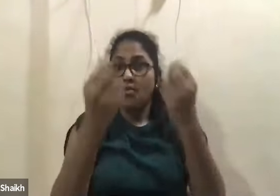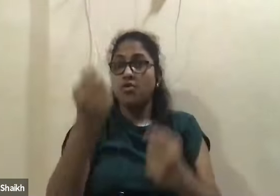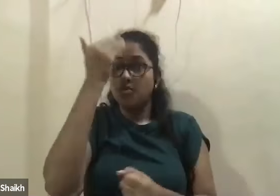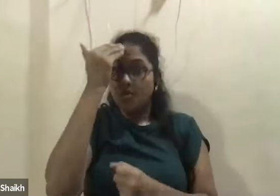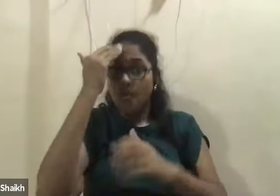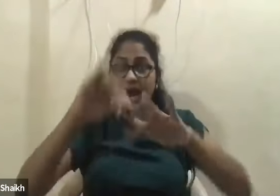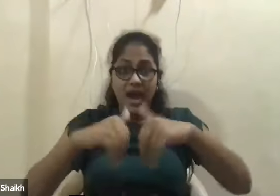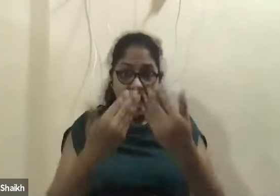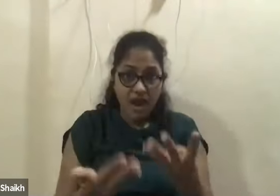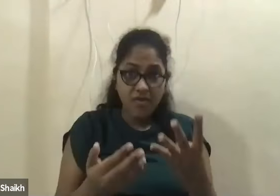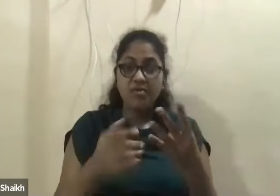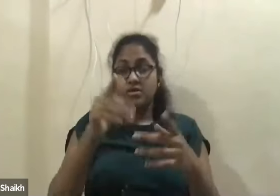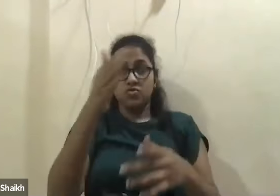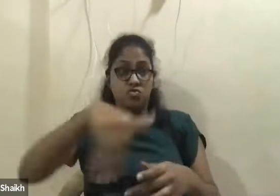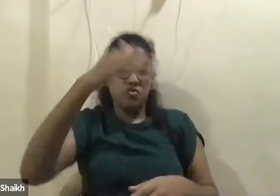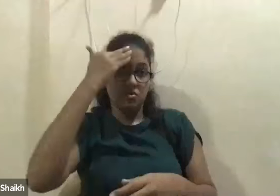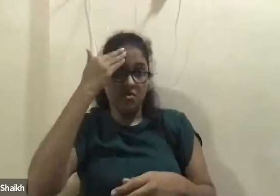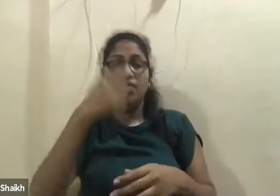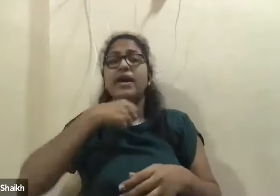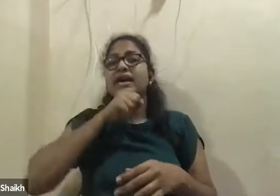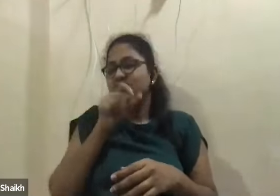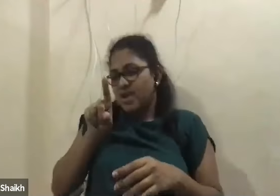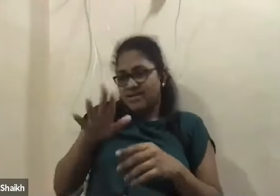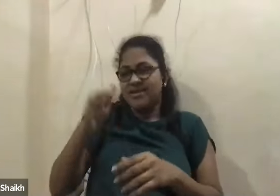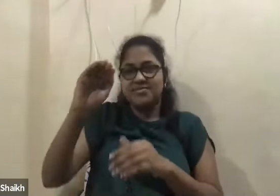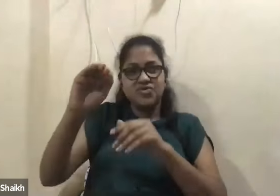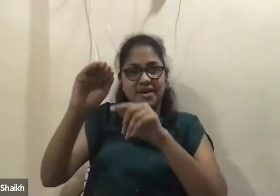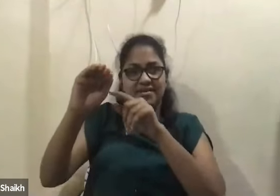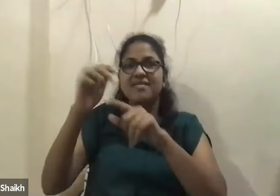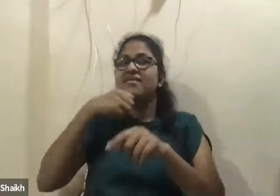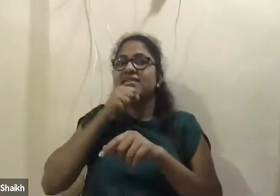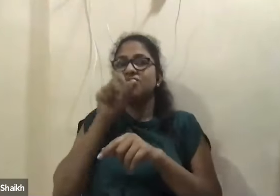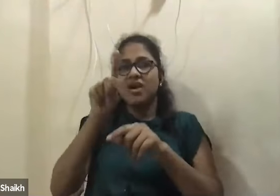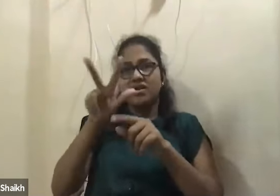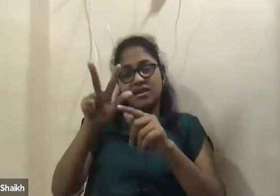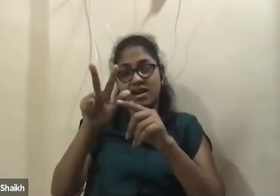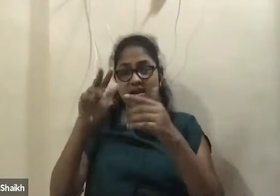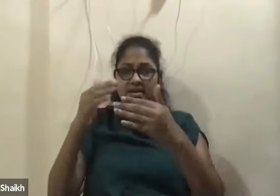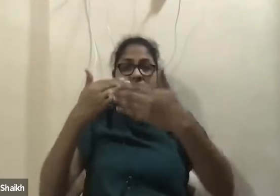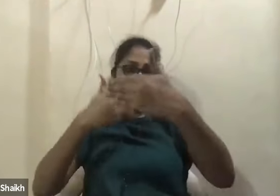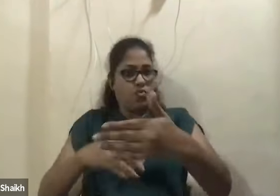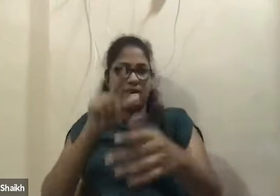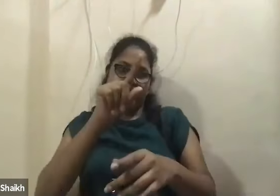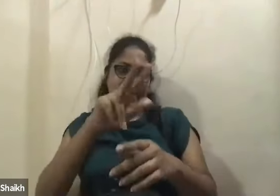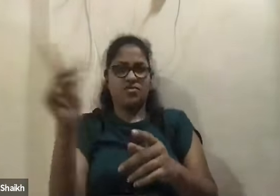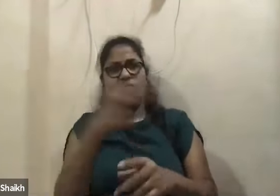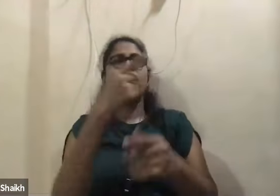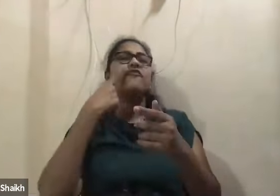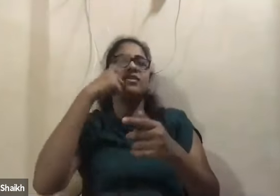even after 18 years of age, for still 18 years, of course, the parents are the natural guardians. That's not a